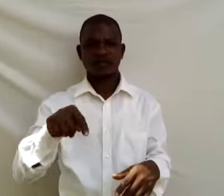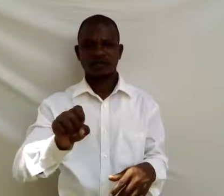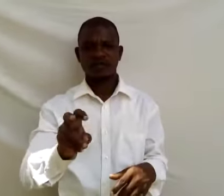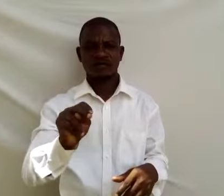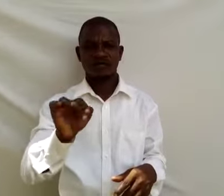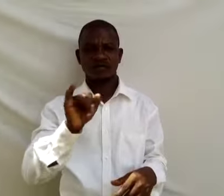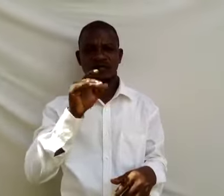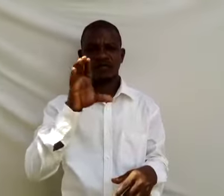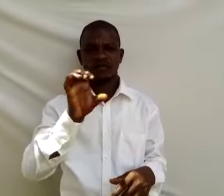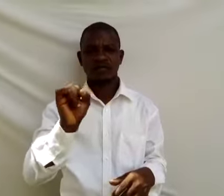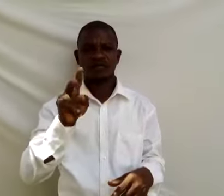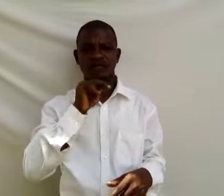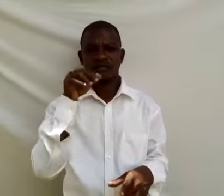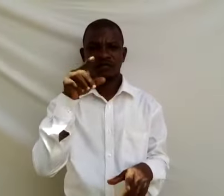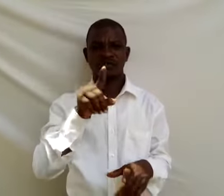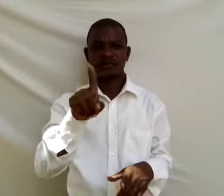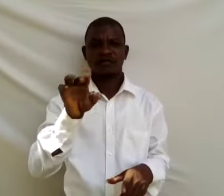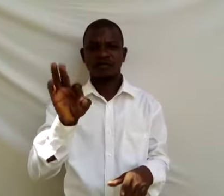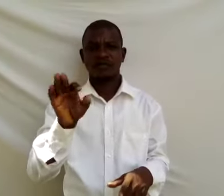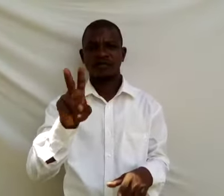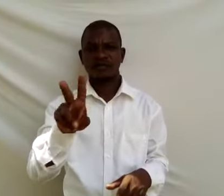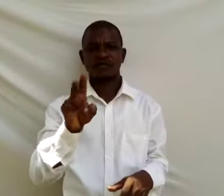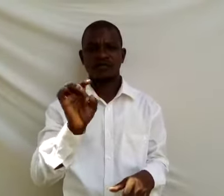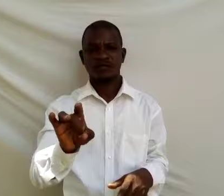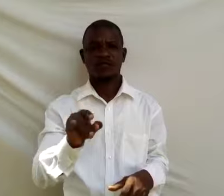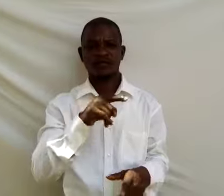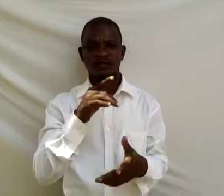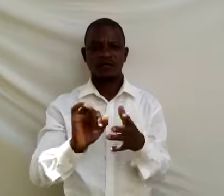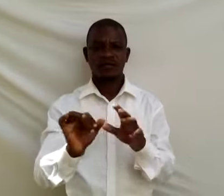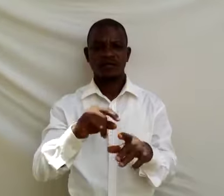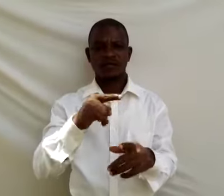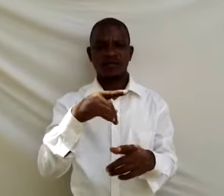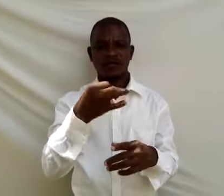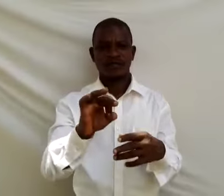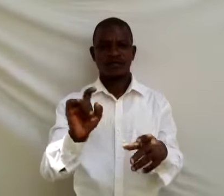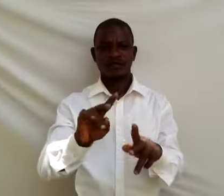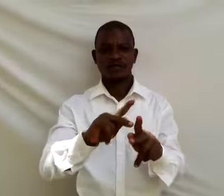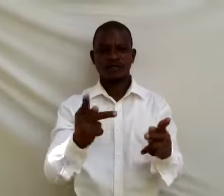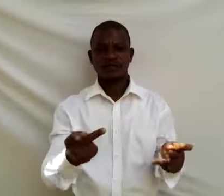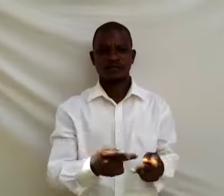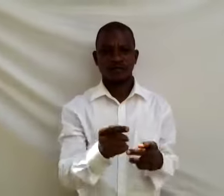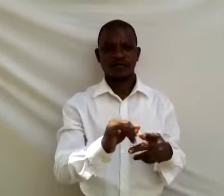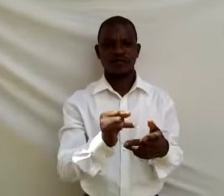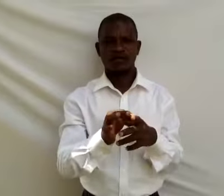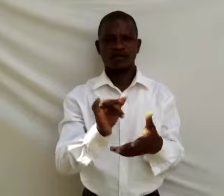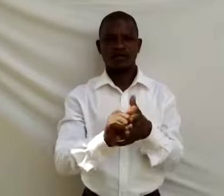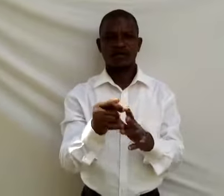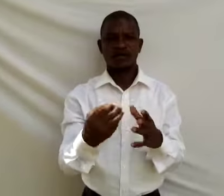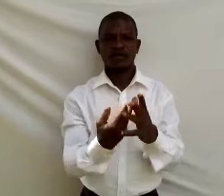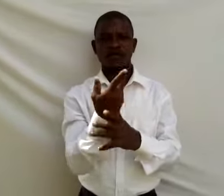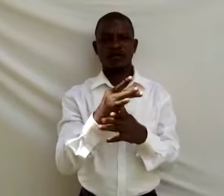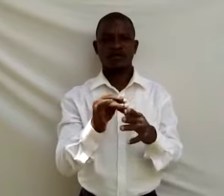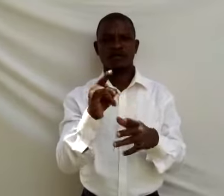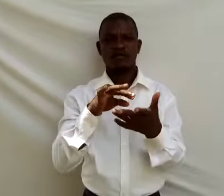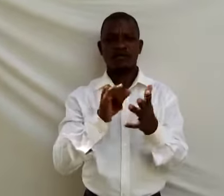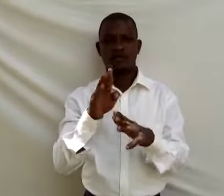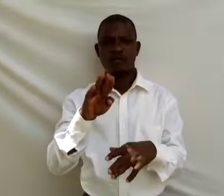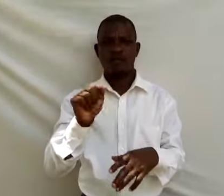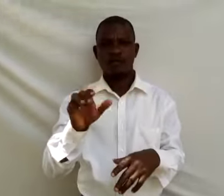year 1928, the first form of antibiotics, while growing cultures of bacteria on petri